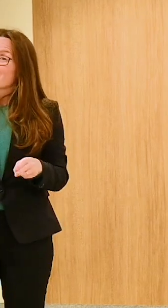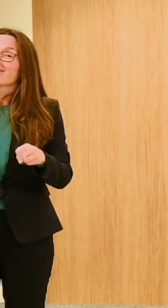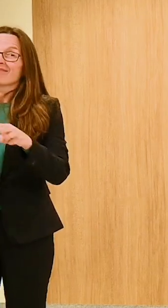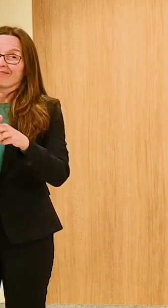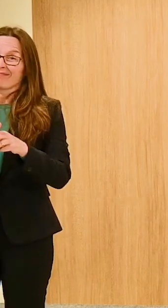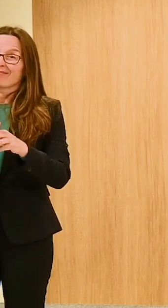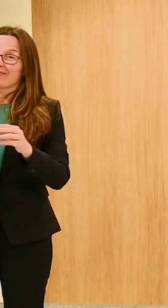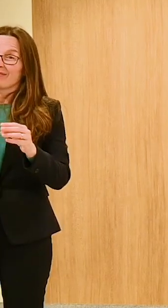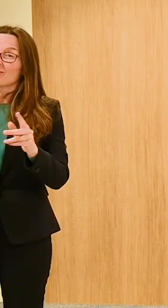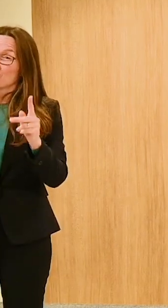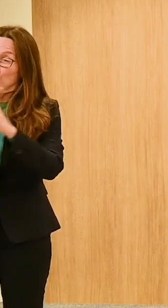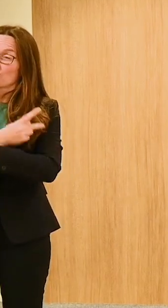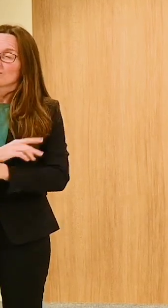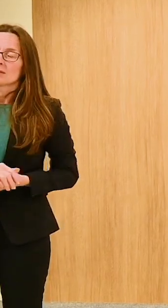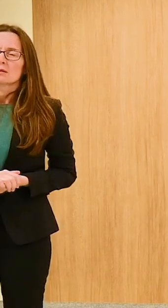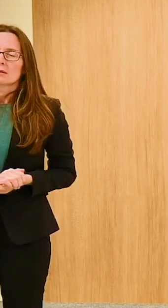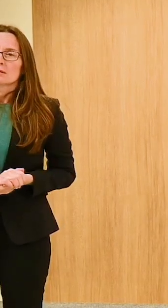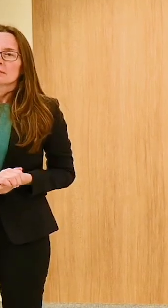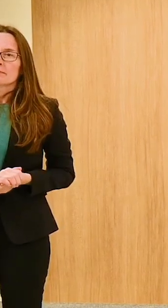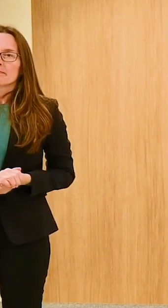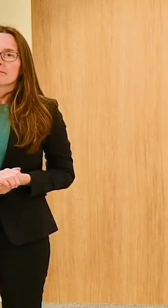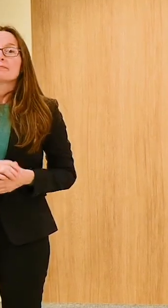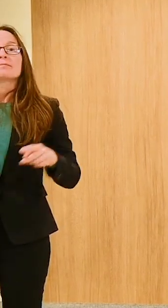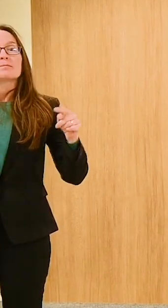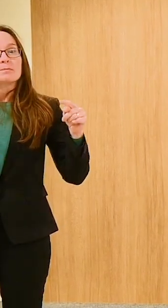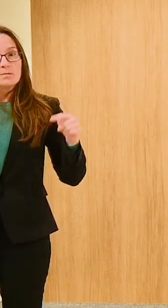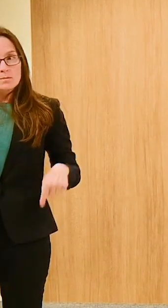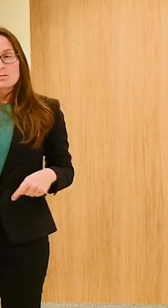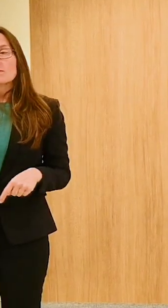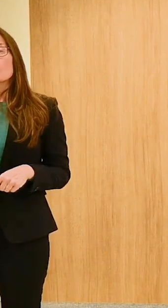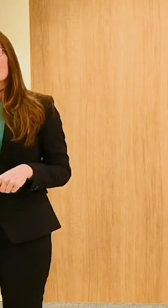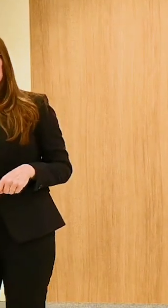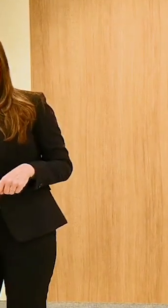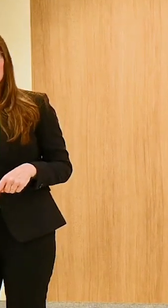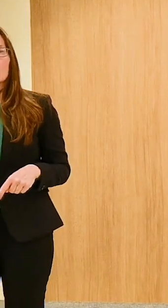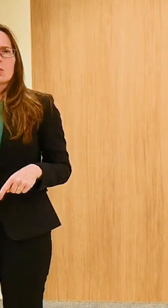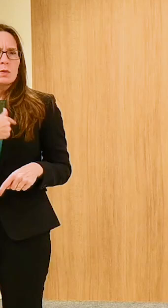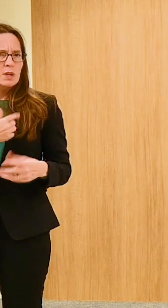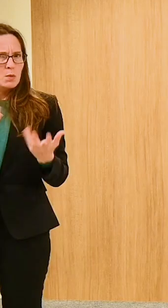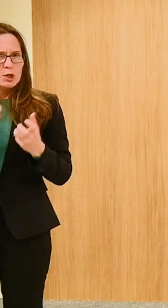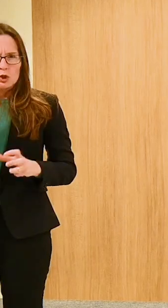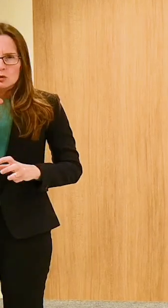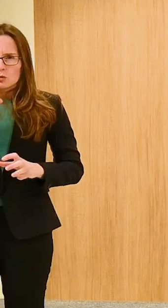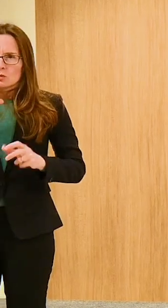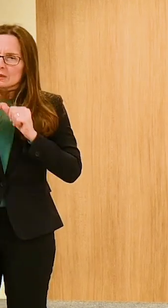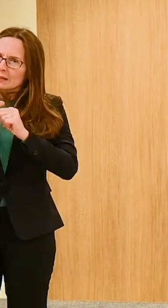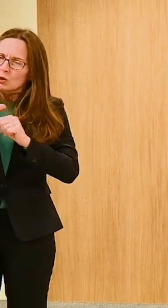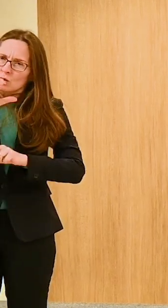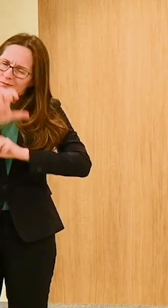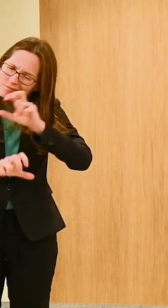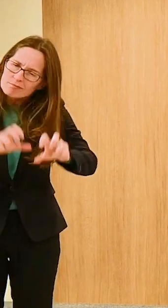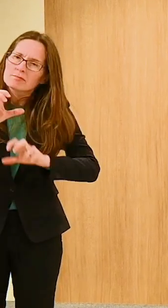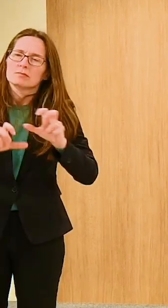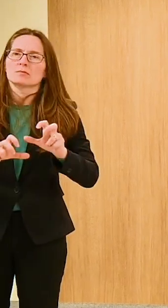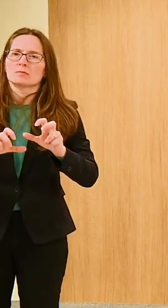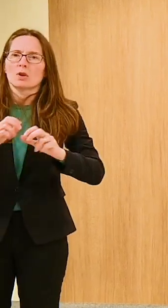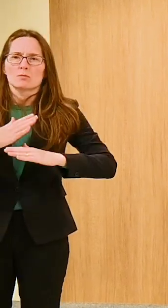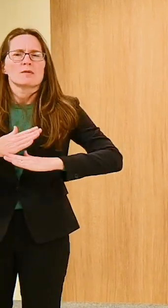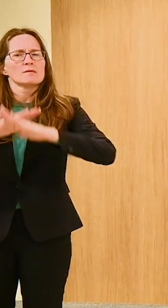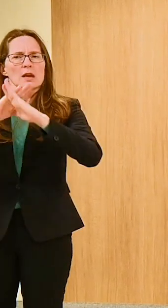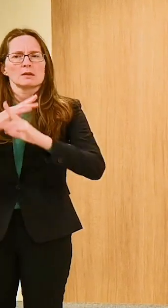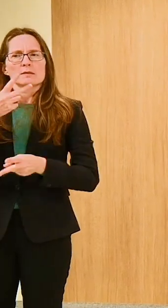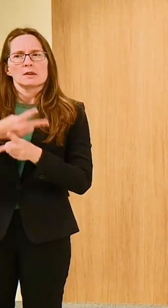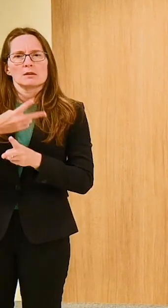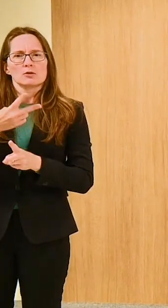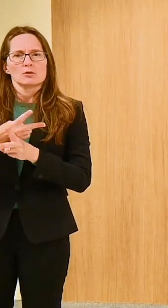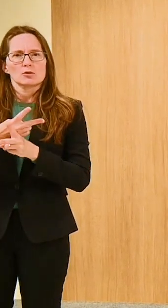a community, we will continue to invest in preventative care and behavioral health infrastructure to ensure that